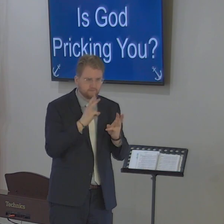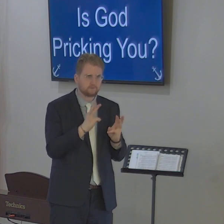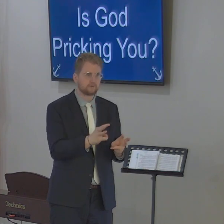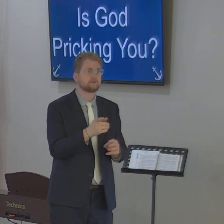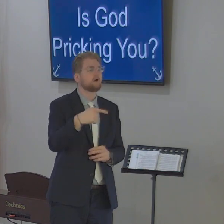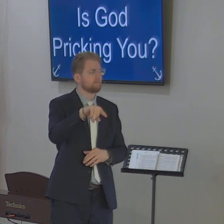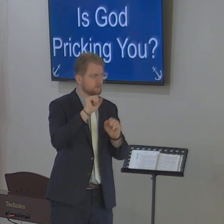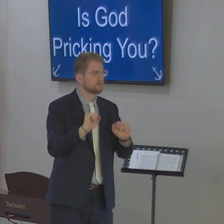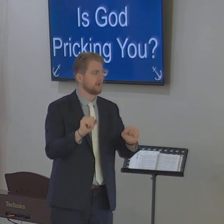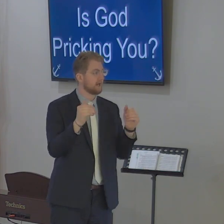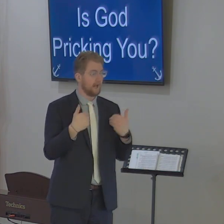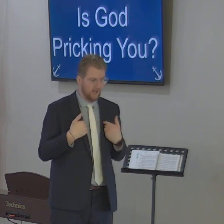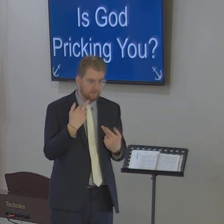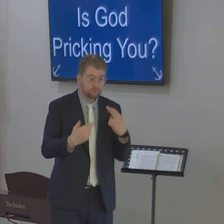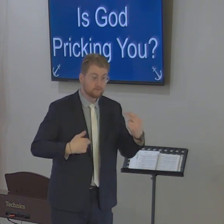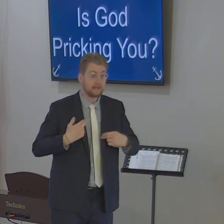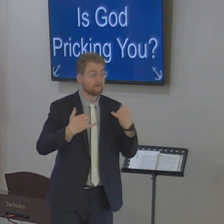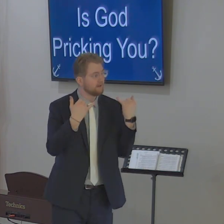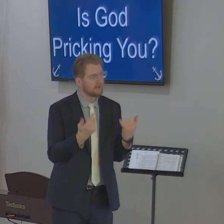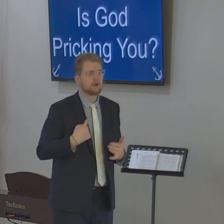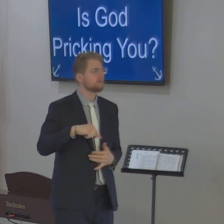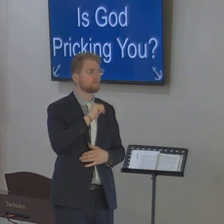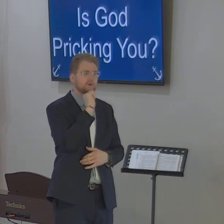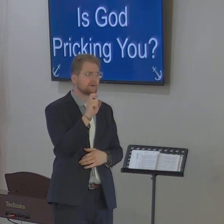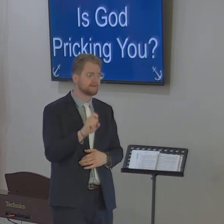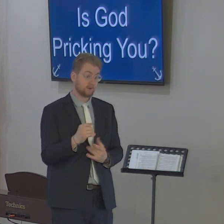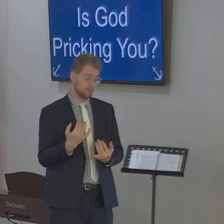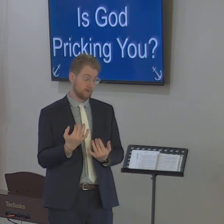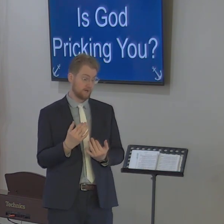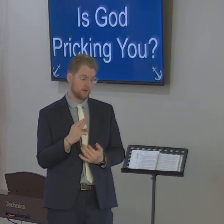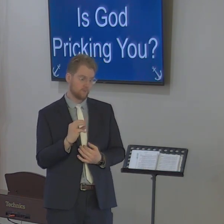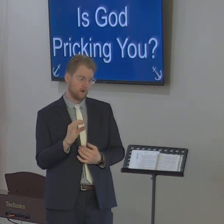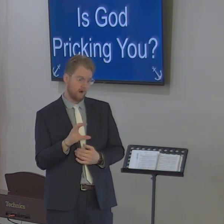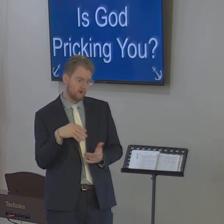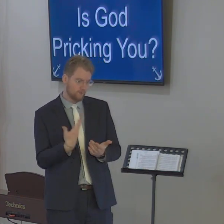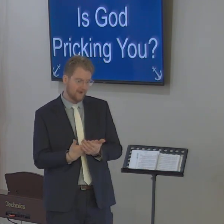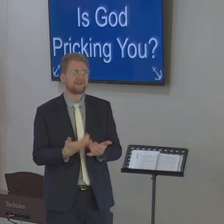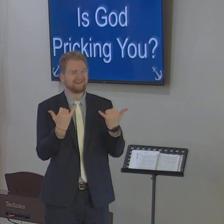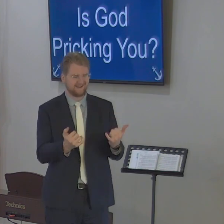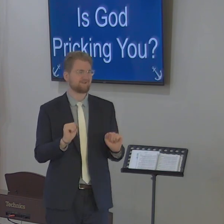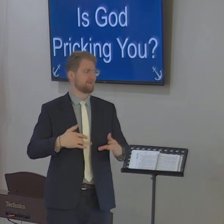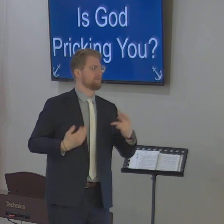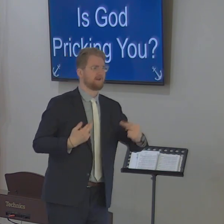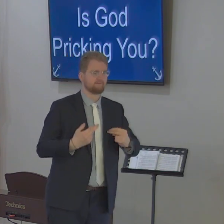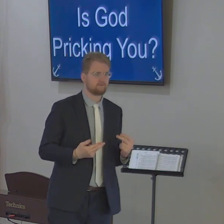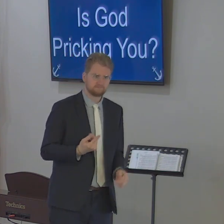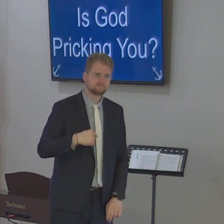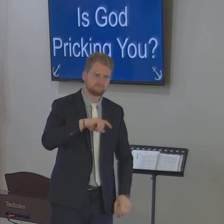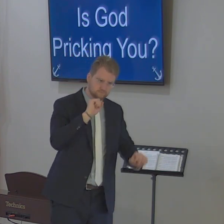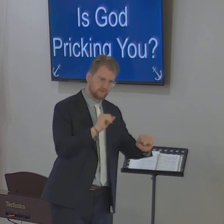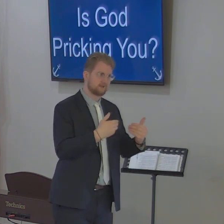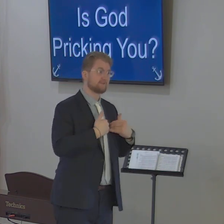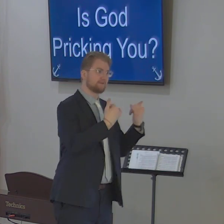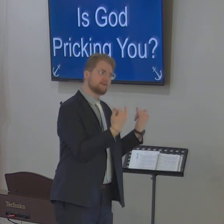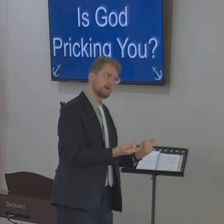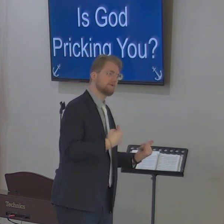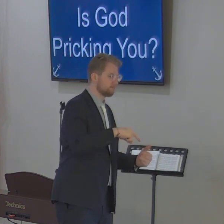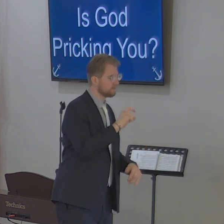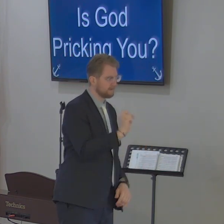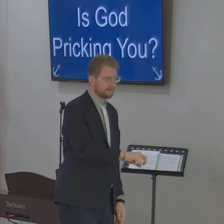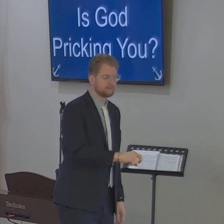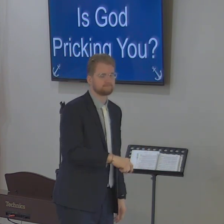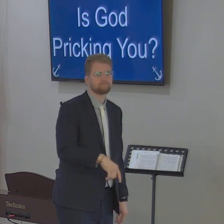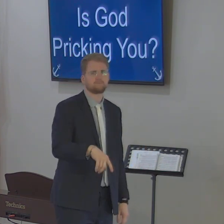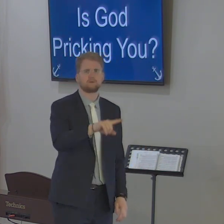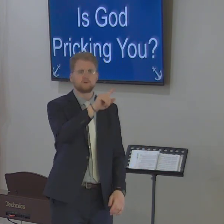We don't have to wait on Brother Woodcock to get here or May 5th to get here. You can have it, and we need it. There's no doubt in this day we need it. So the